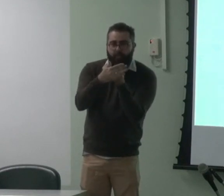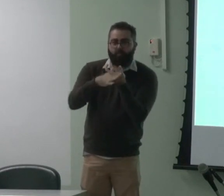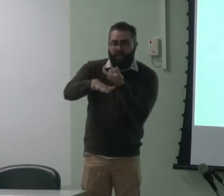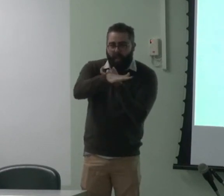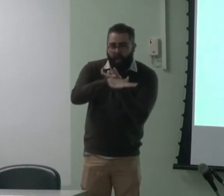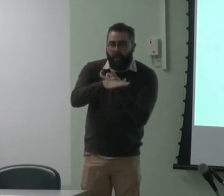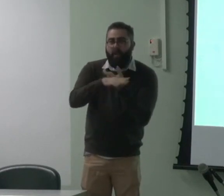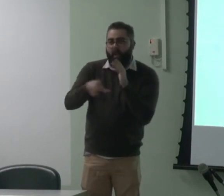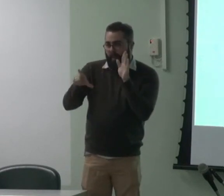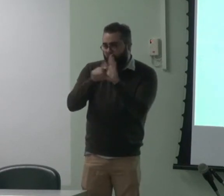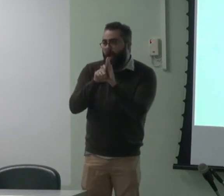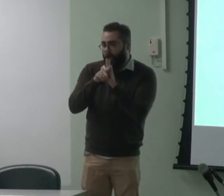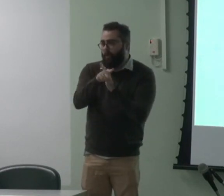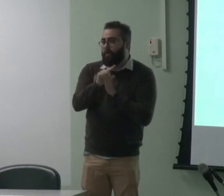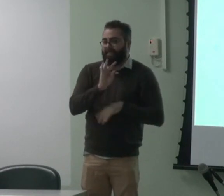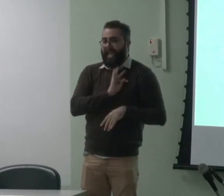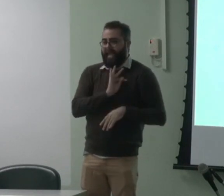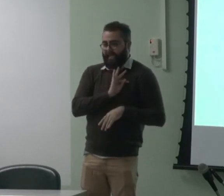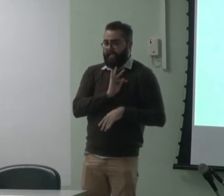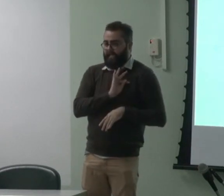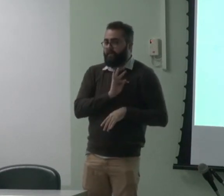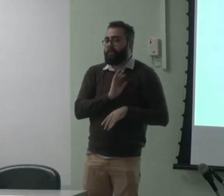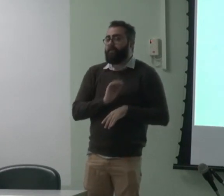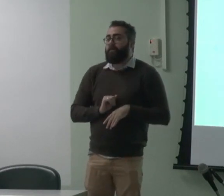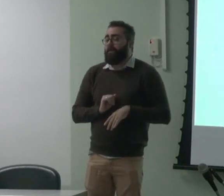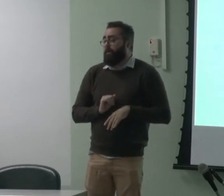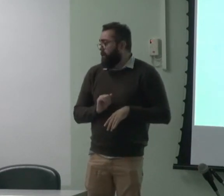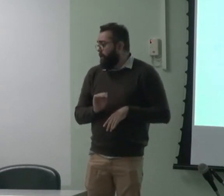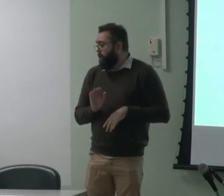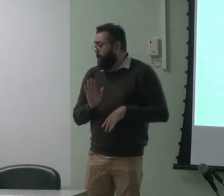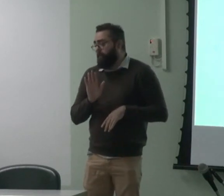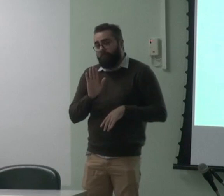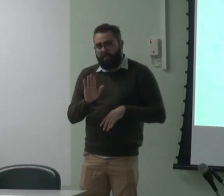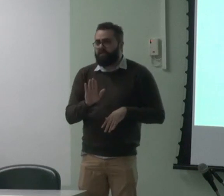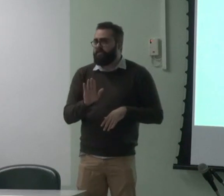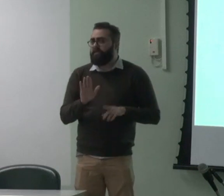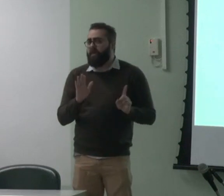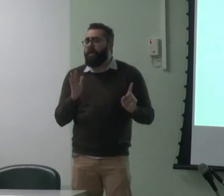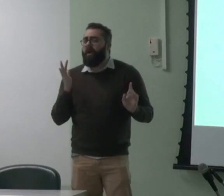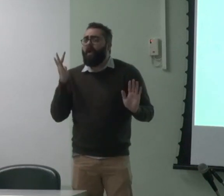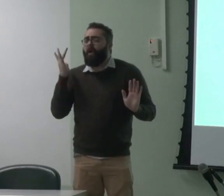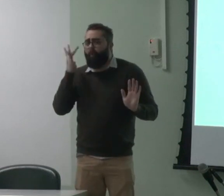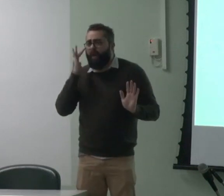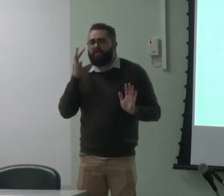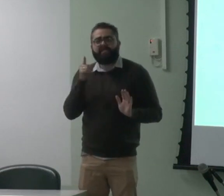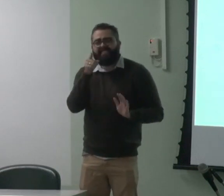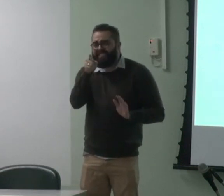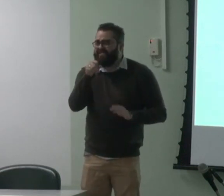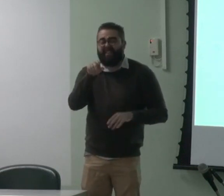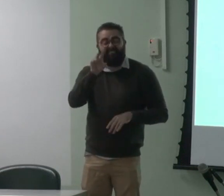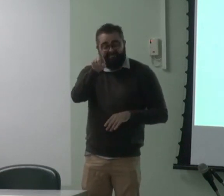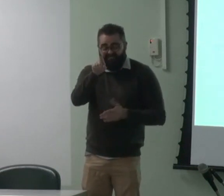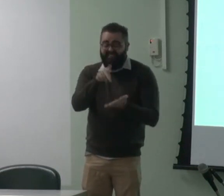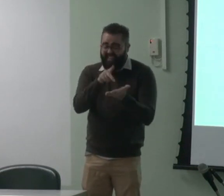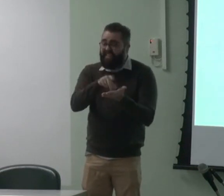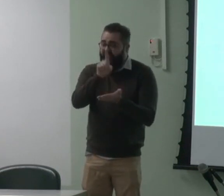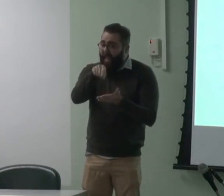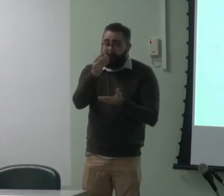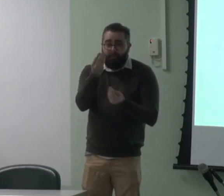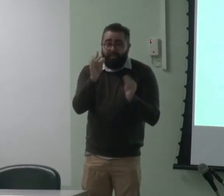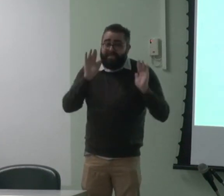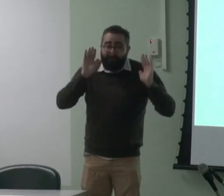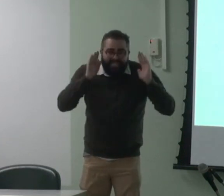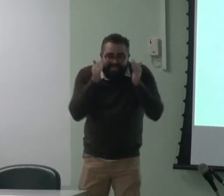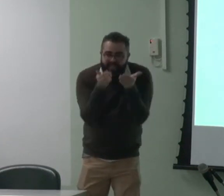version of the accounting law that we have, and it's very specific language. Also